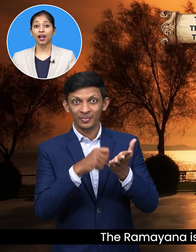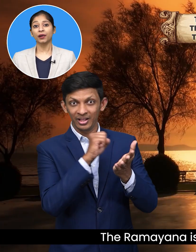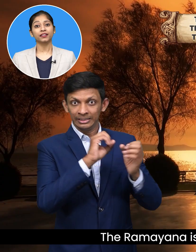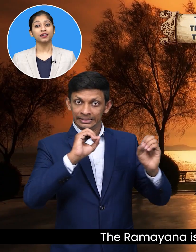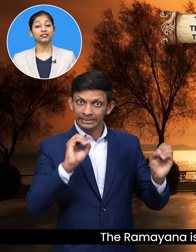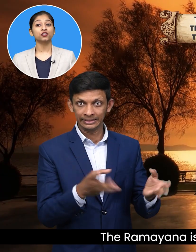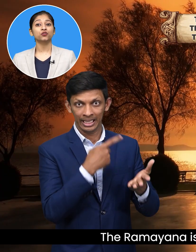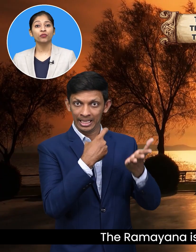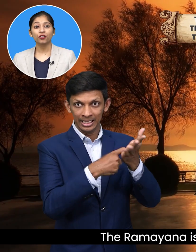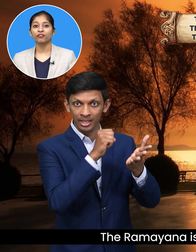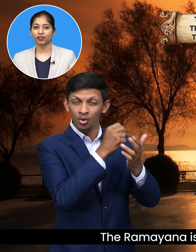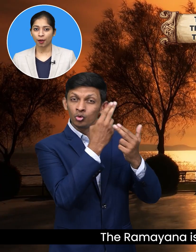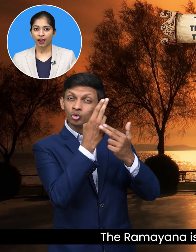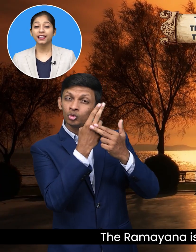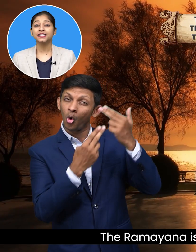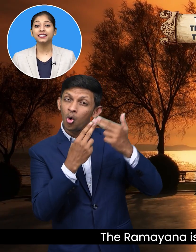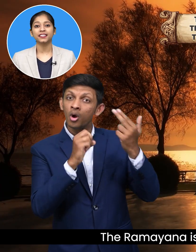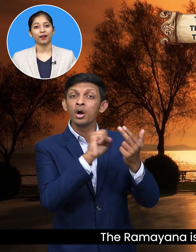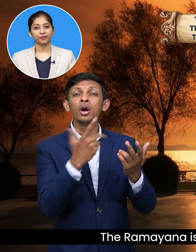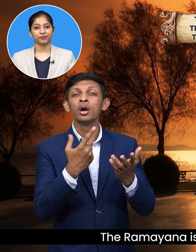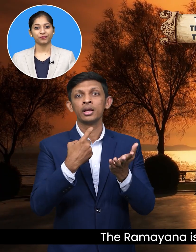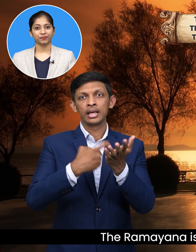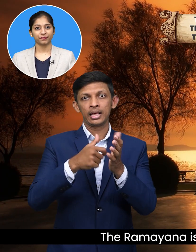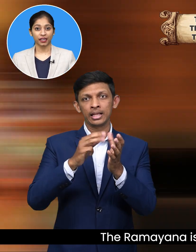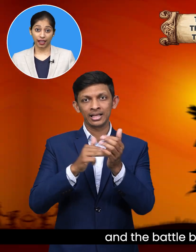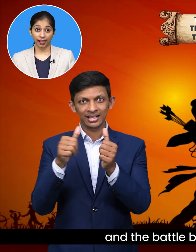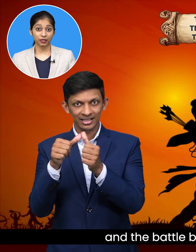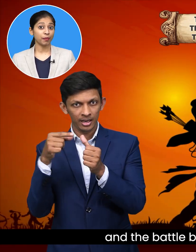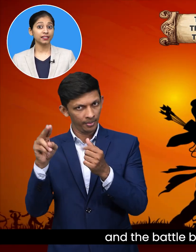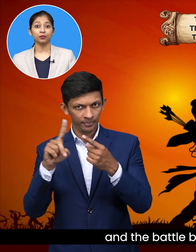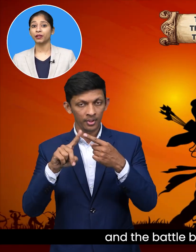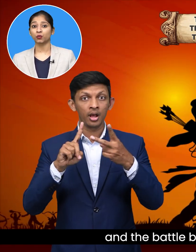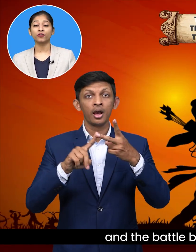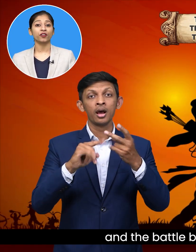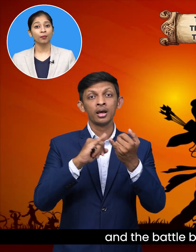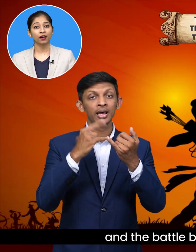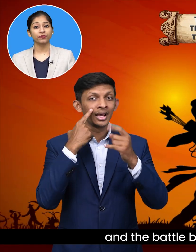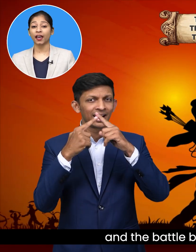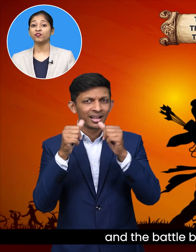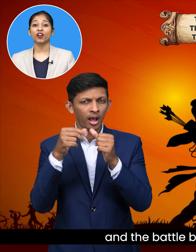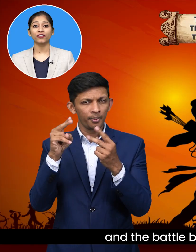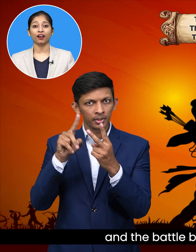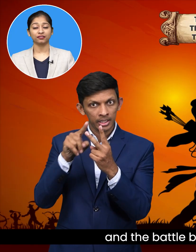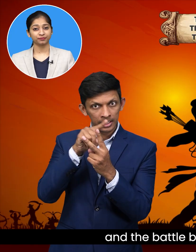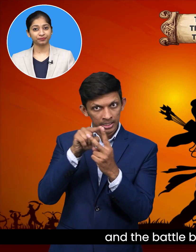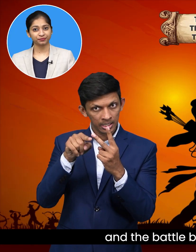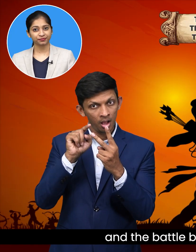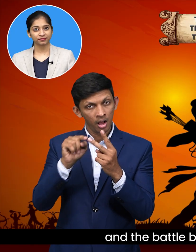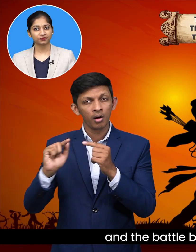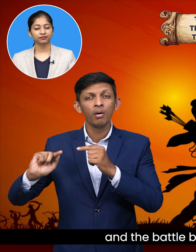The Ramayana is the story of Rama and Sita and the battle between Rama and Ravana.